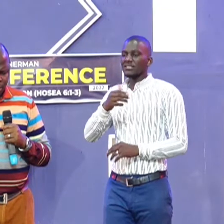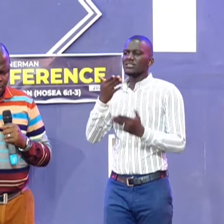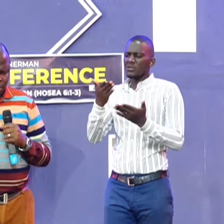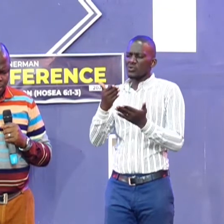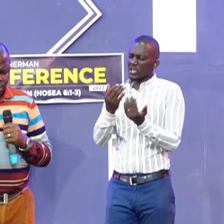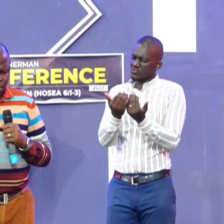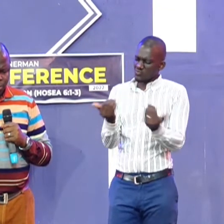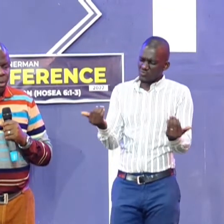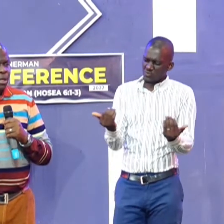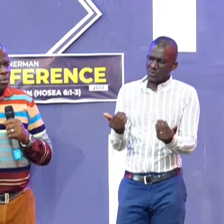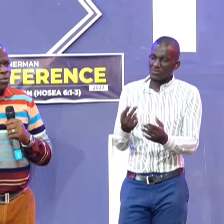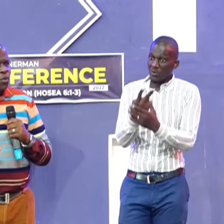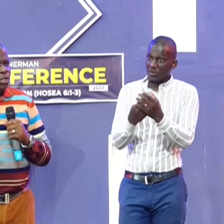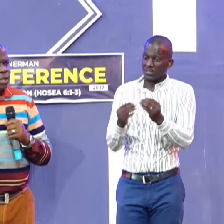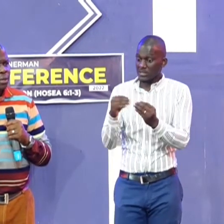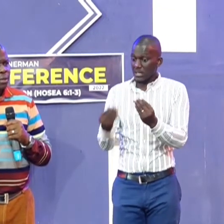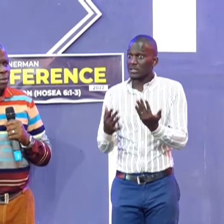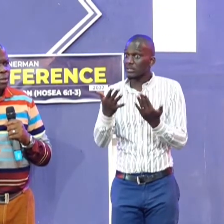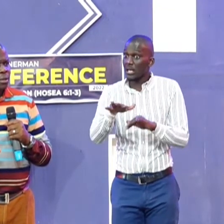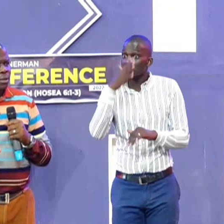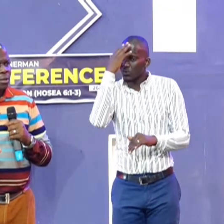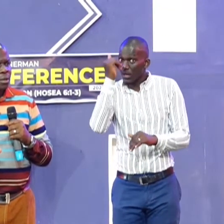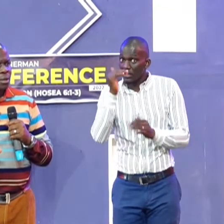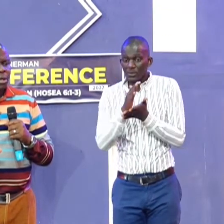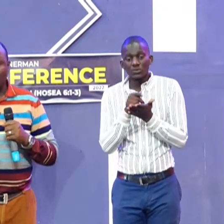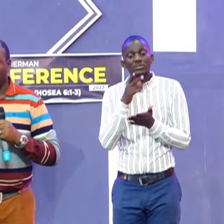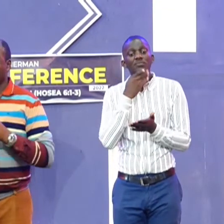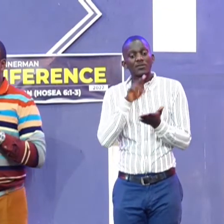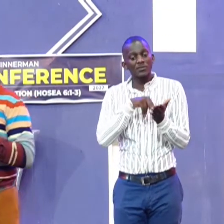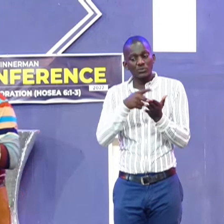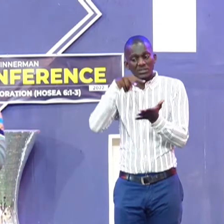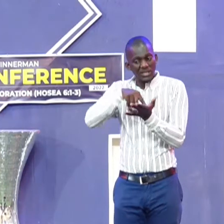lost his two sons because he failed to be in his